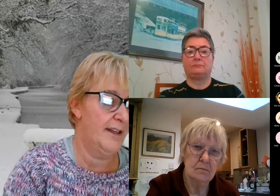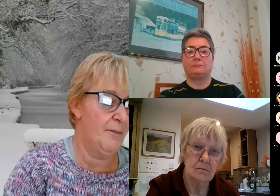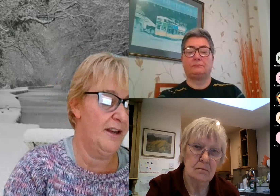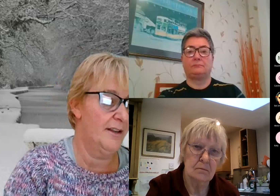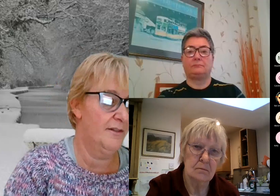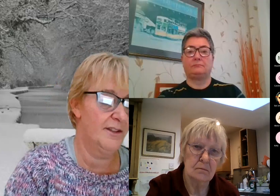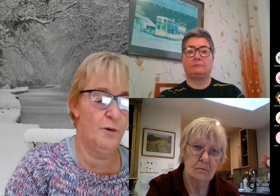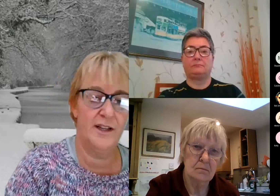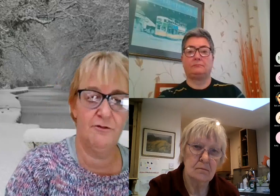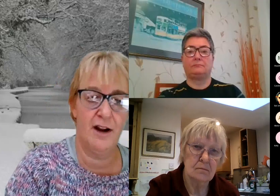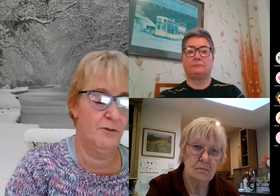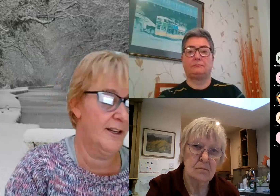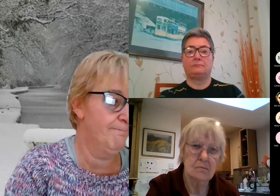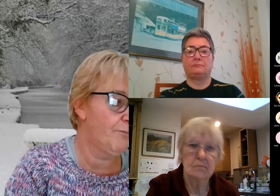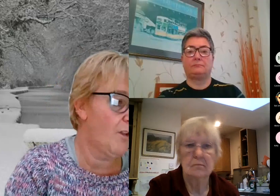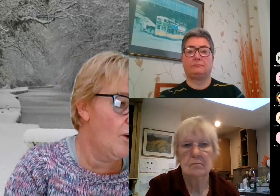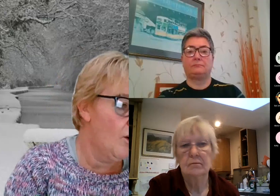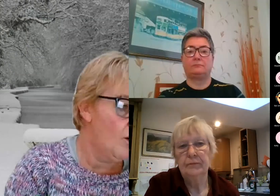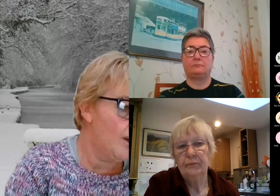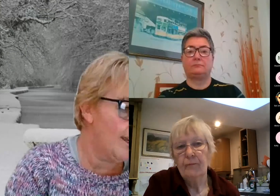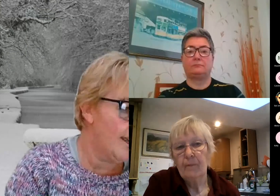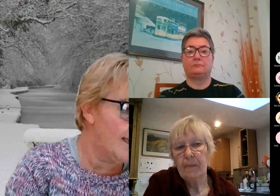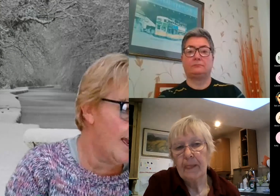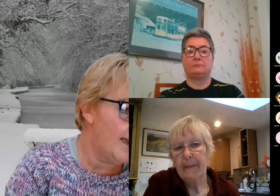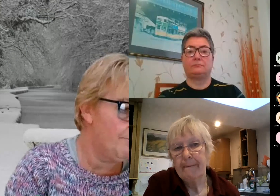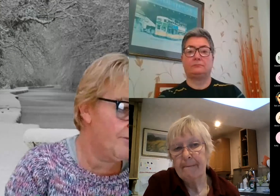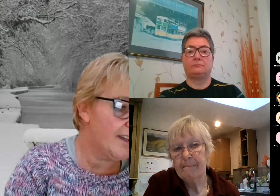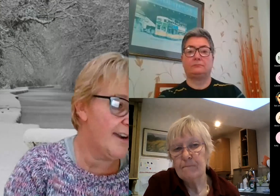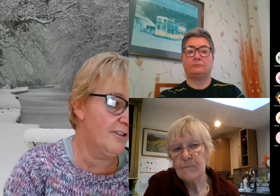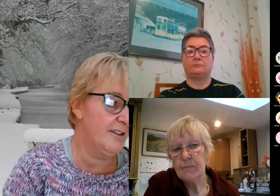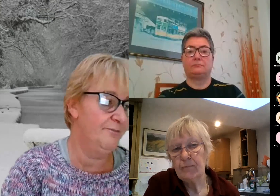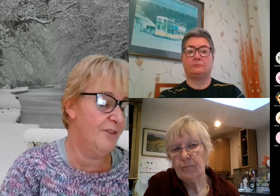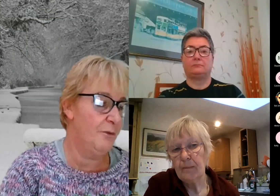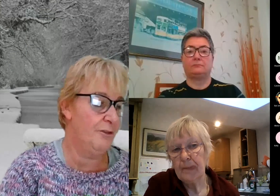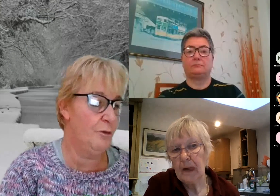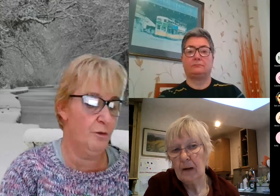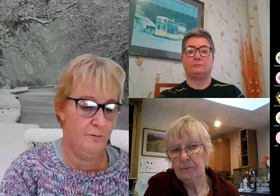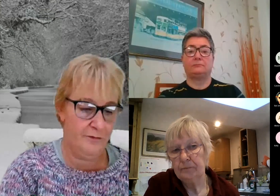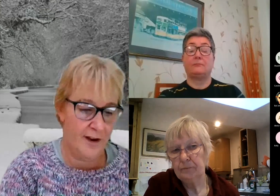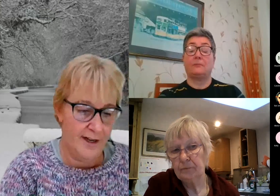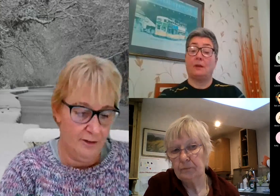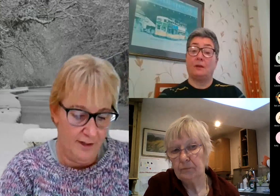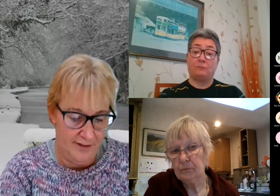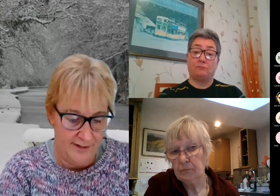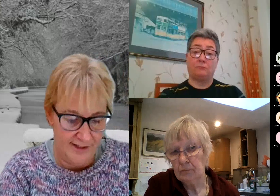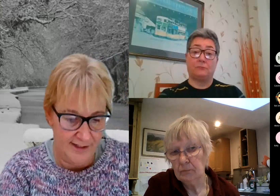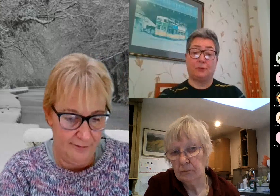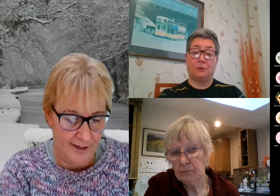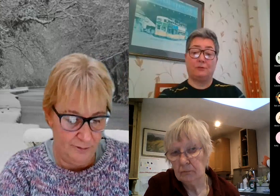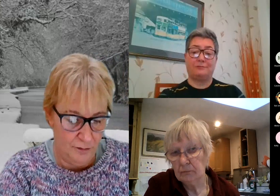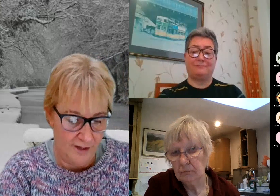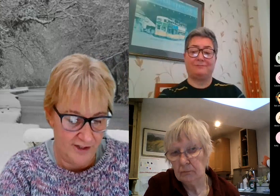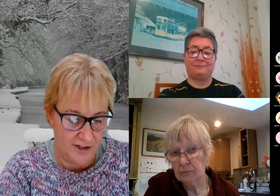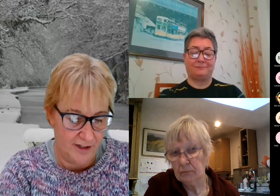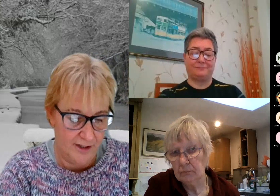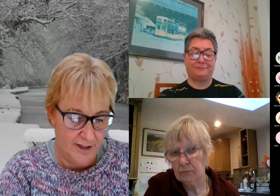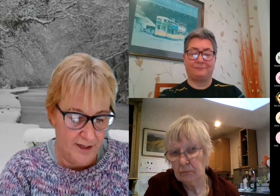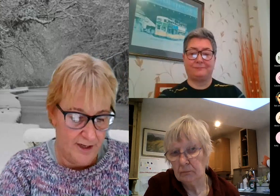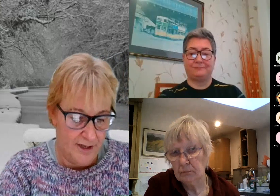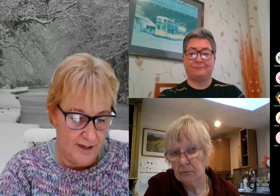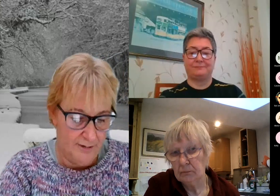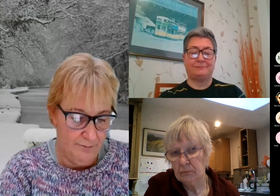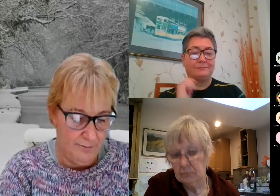because of a pandemic. There's ways around it. Okay, Karen, we've got one final. I think this is the final